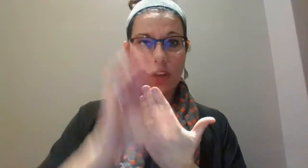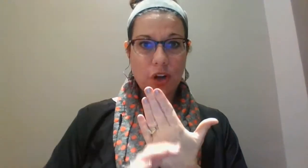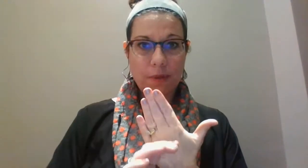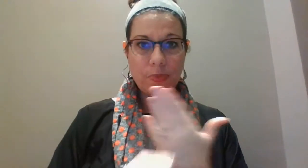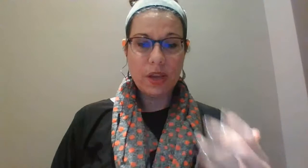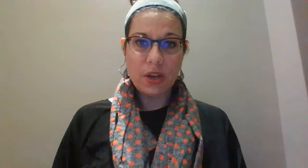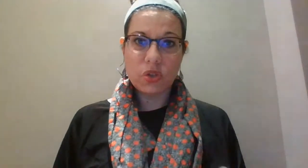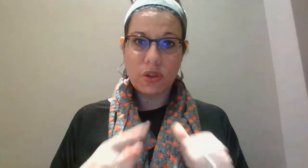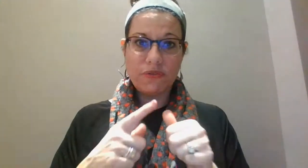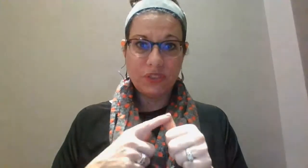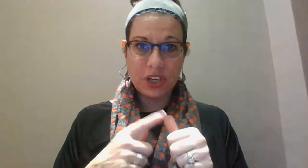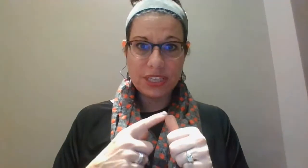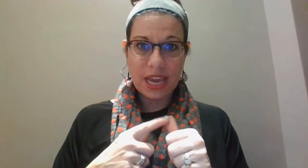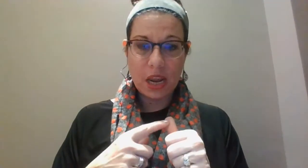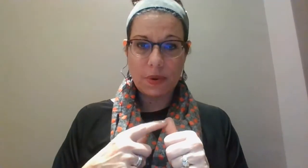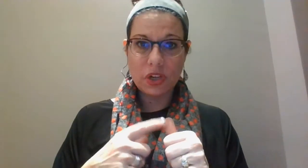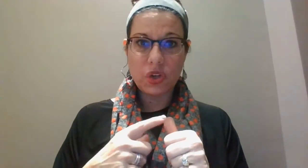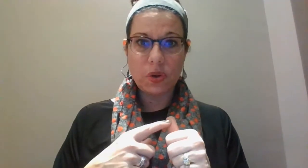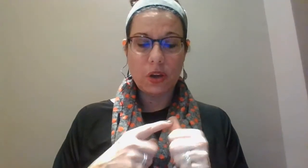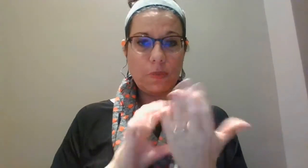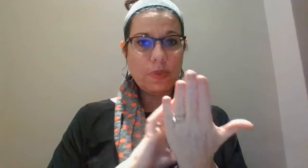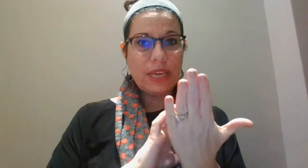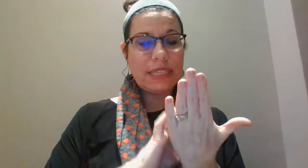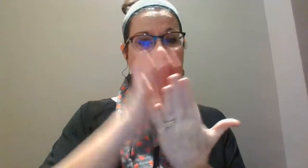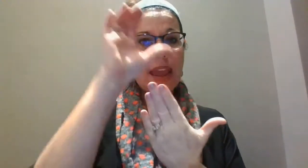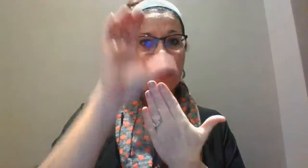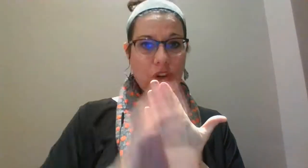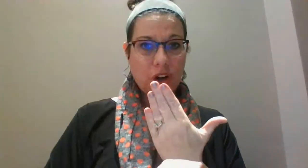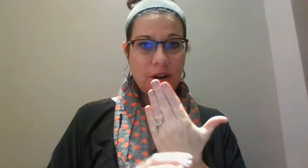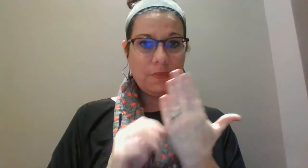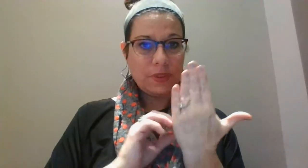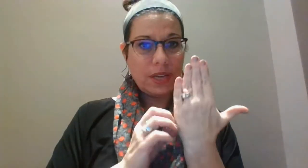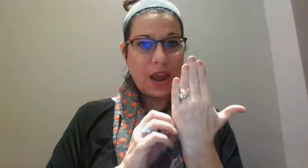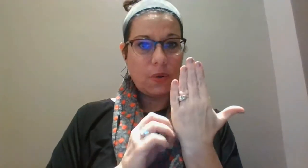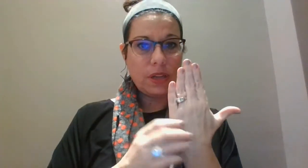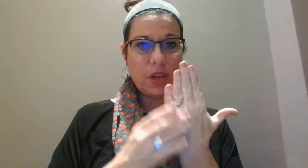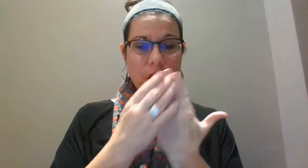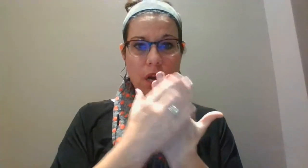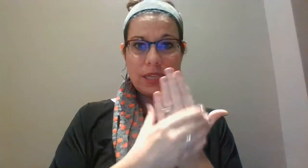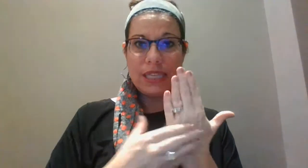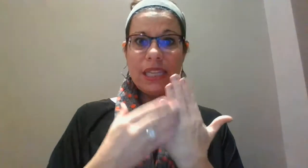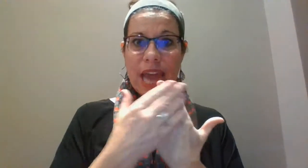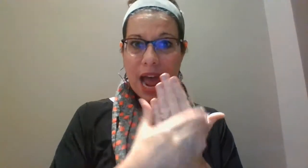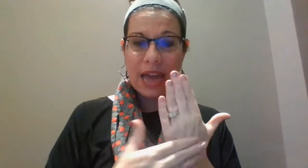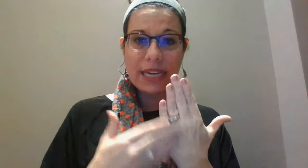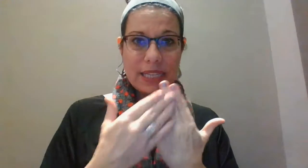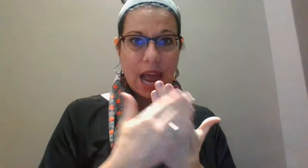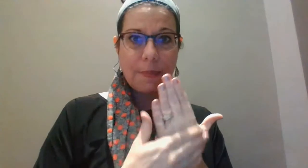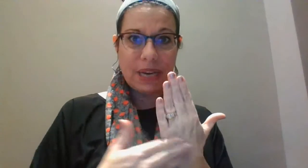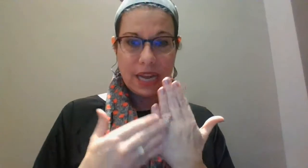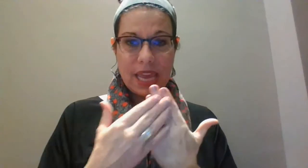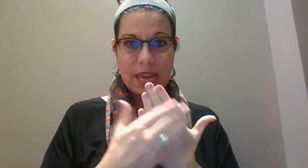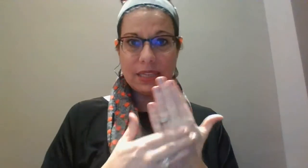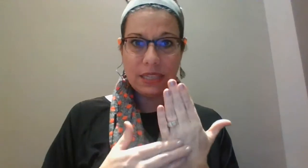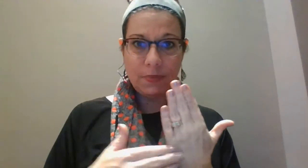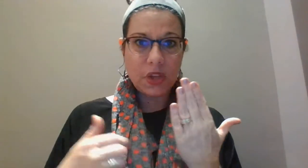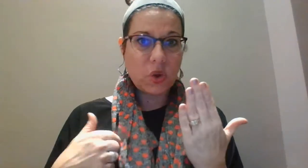calendar. So the first sign I want to show you is calendar. Now, your non-dominant hand, so